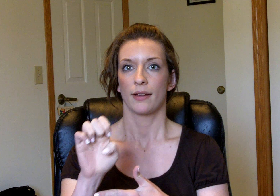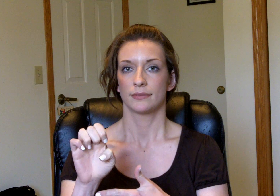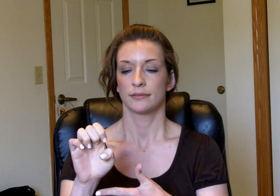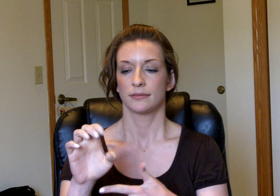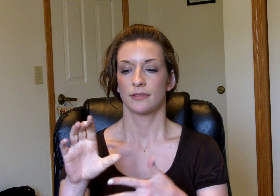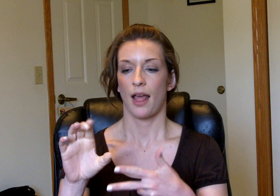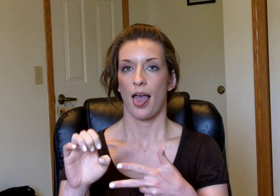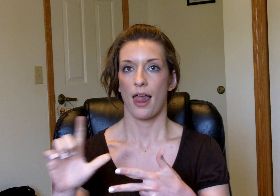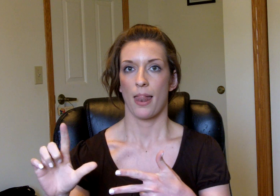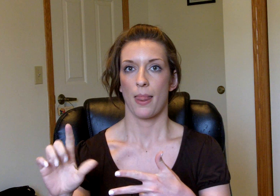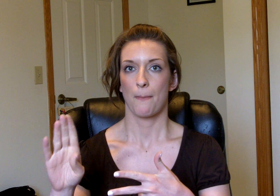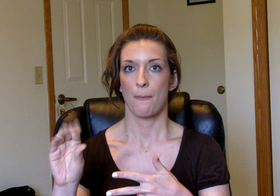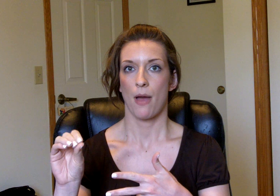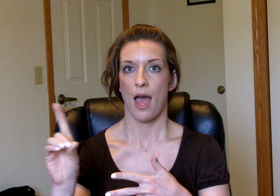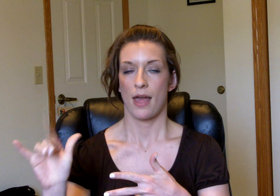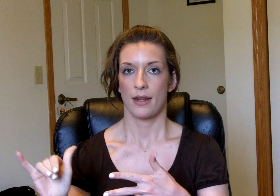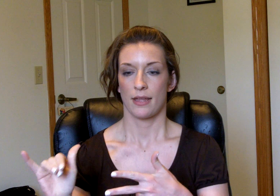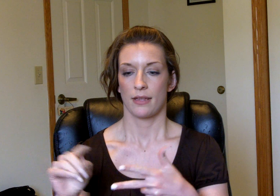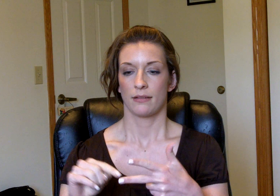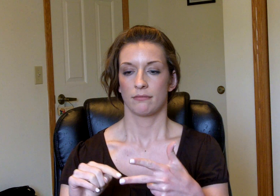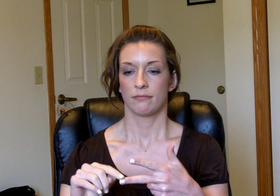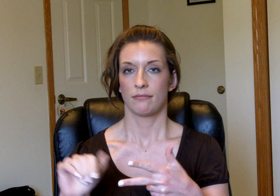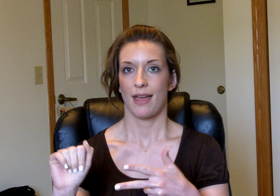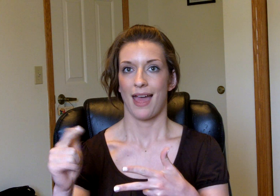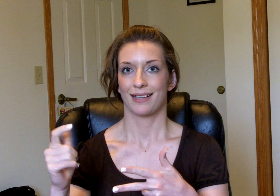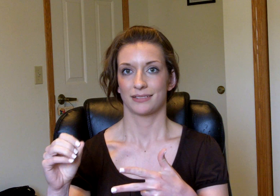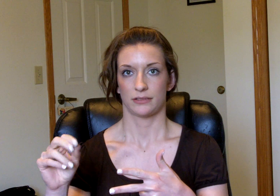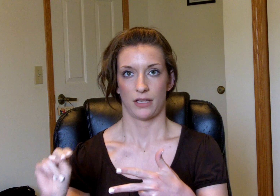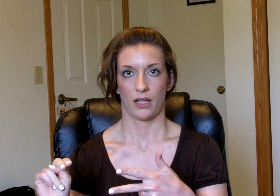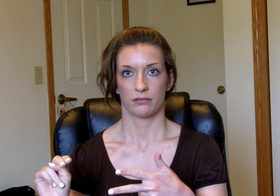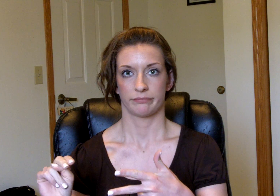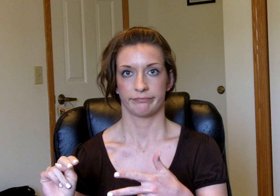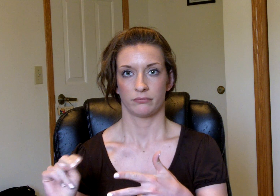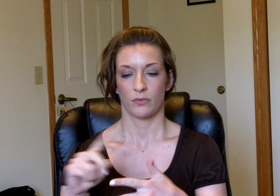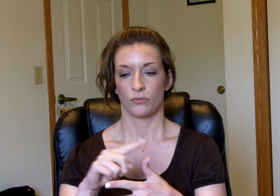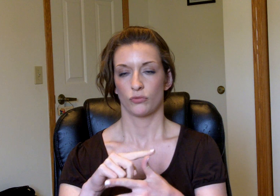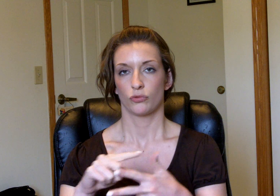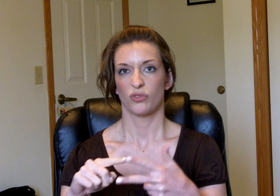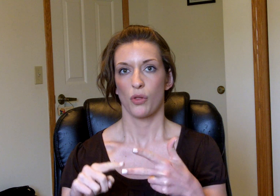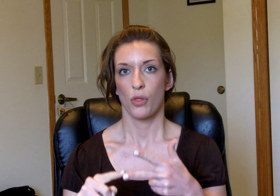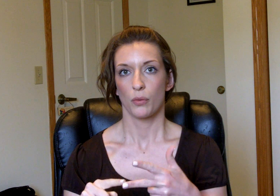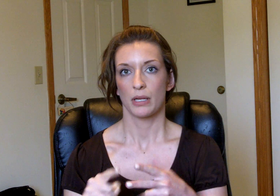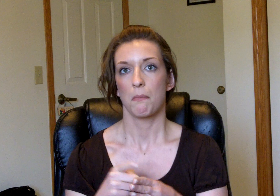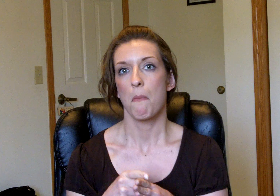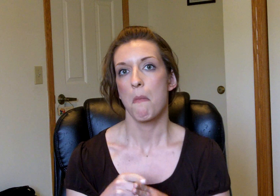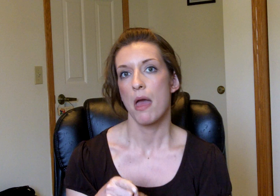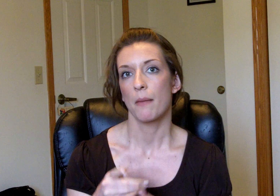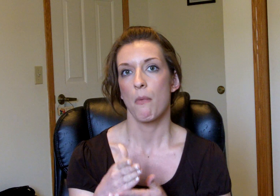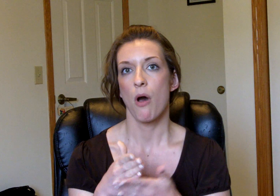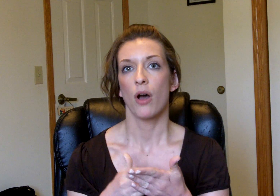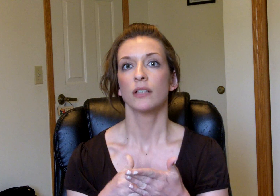Those are the 3 main parts of a neuron. I am not going to say every neuron has all 3